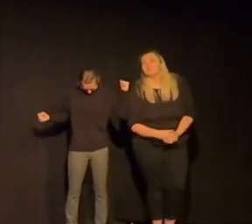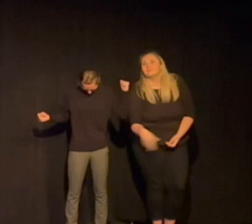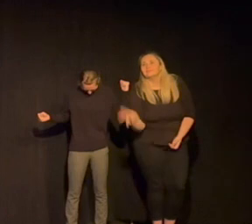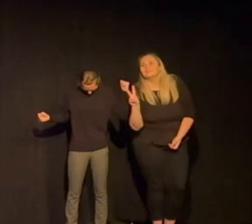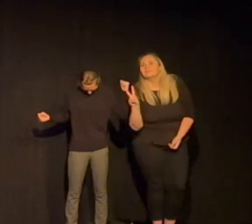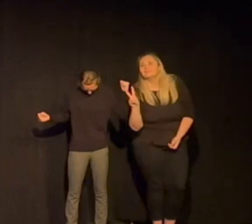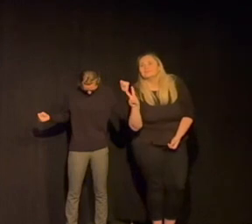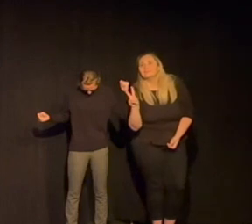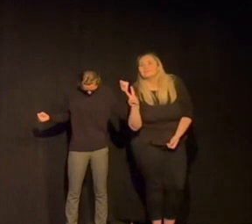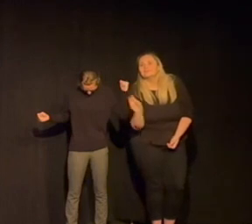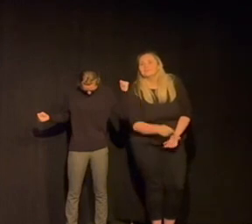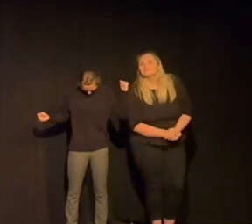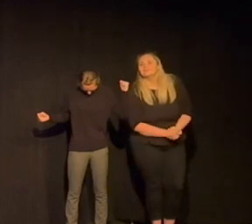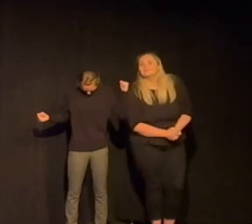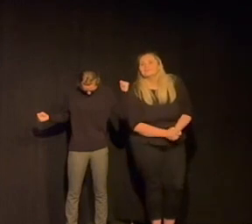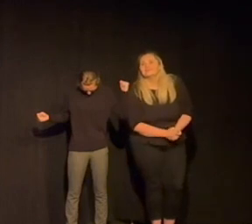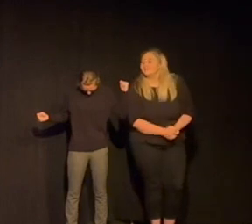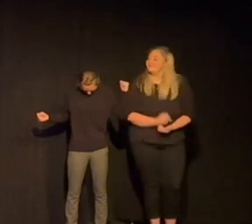Two.